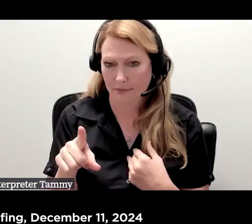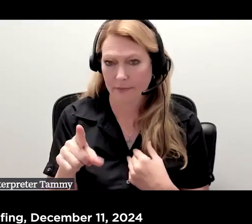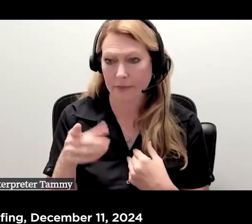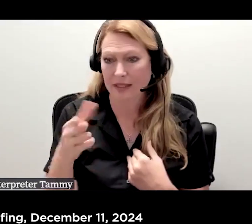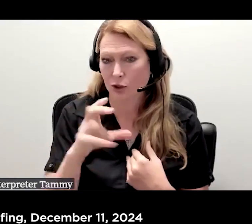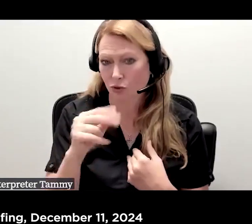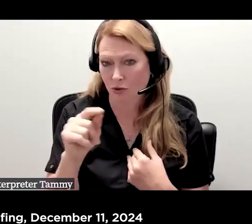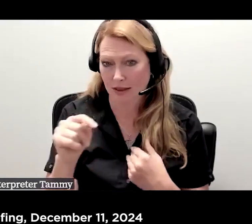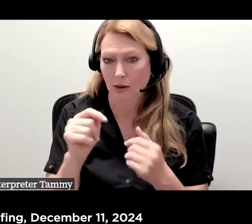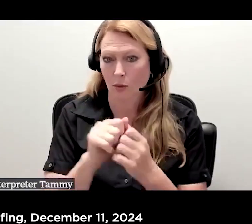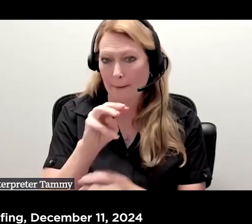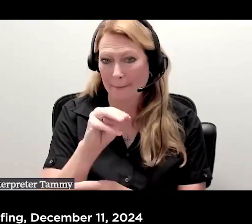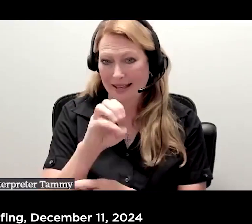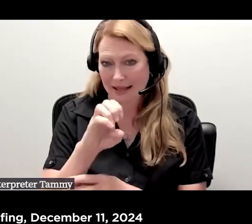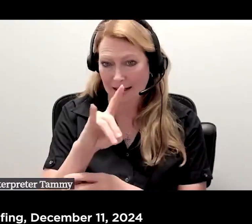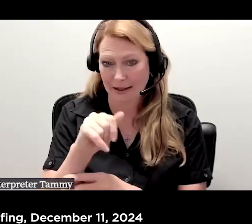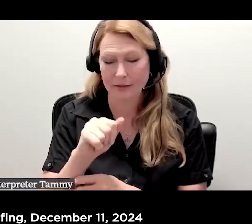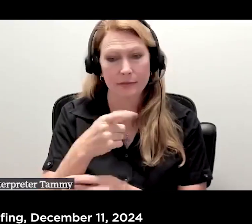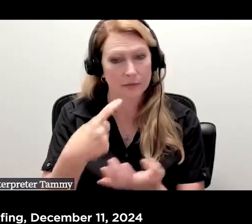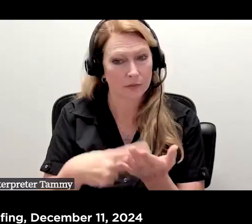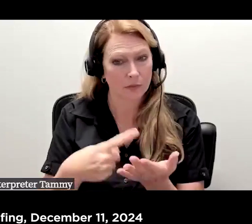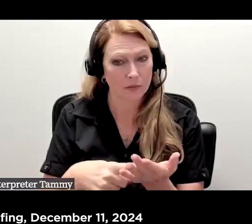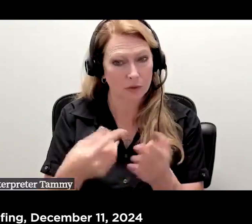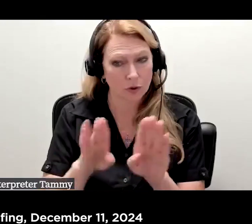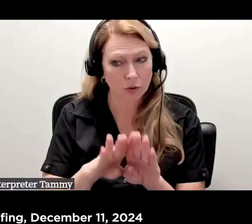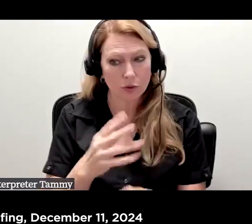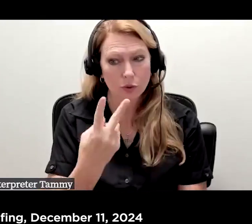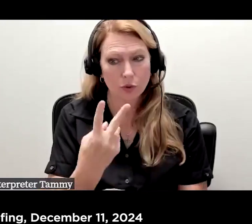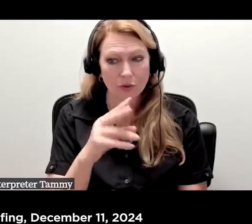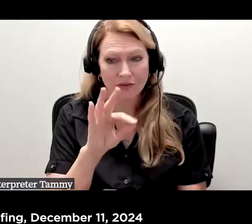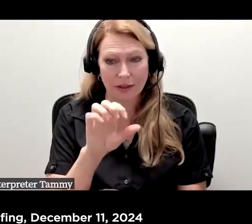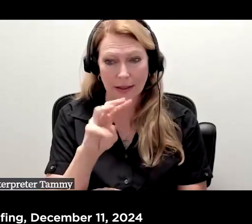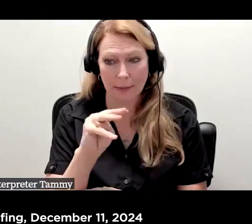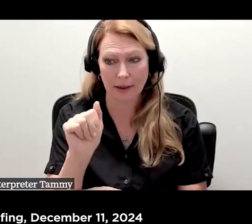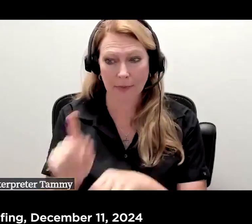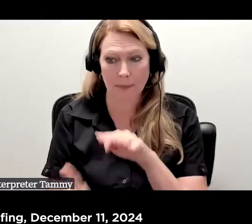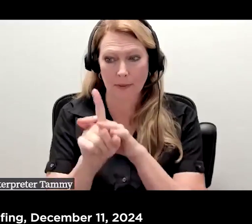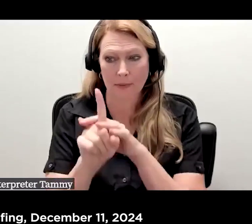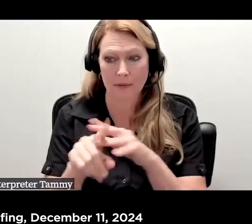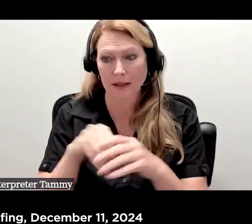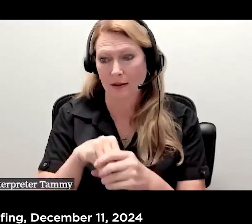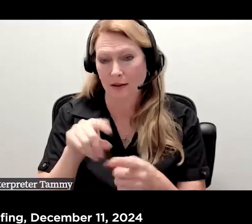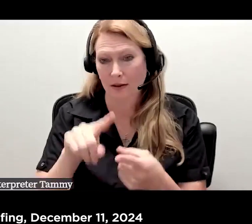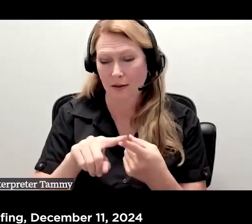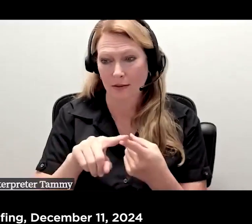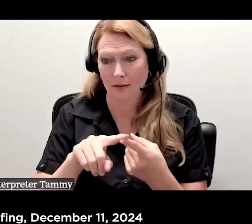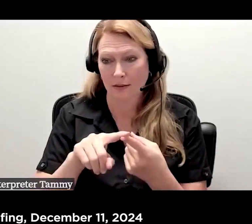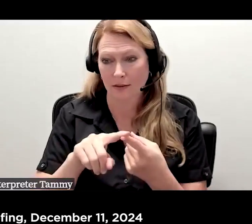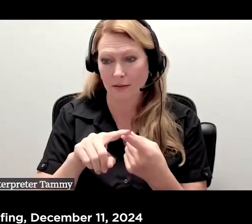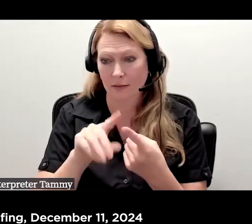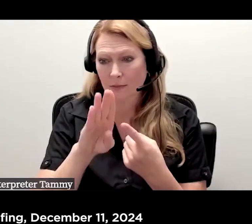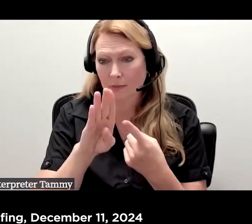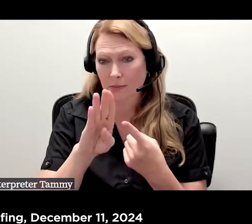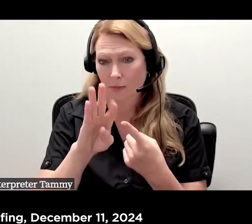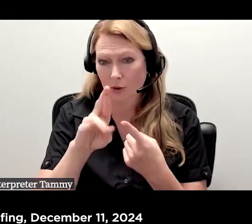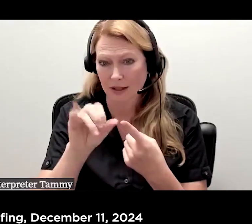chat from the media. Can you discuss the closing of the 2 FEMA pop-ups in Franklin and Bryson City? I